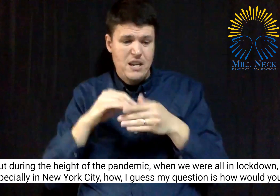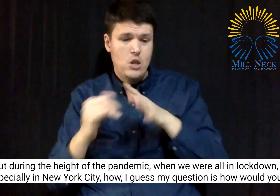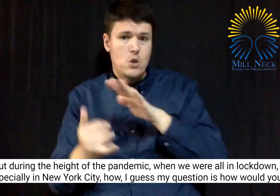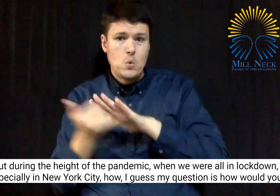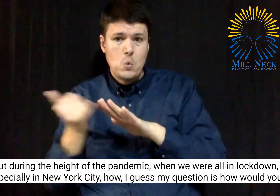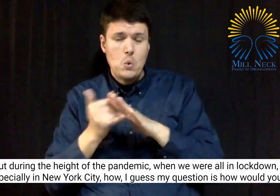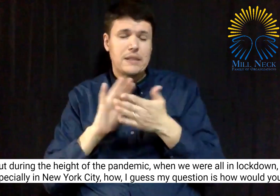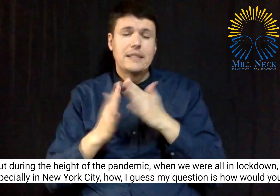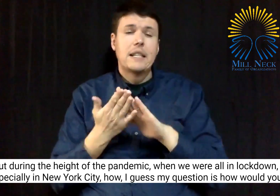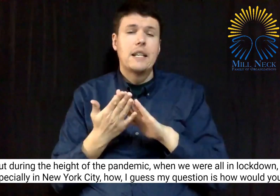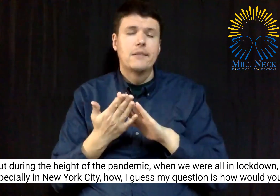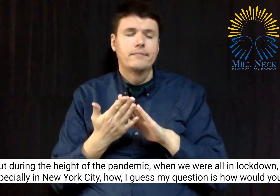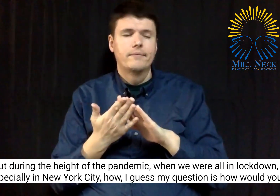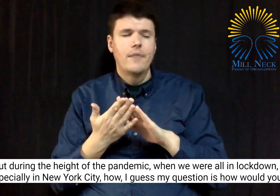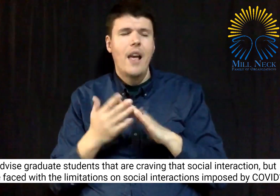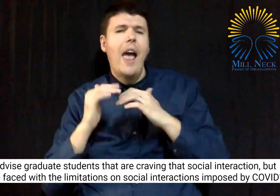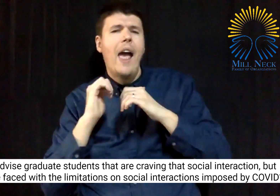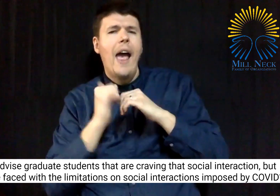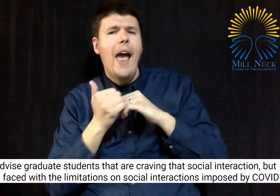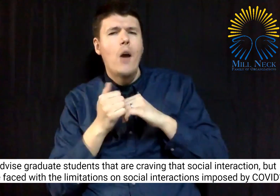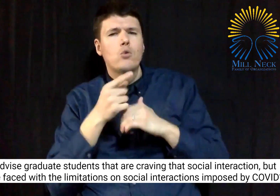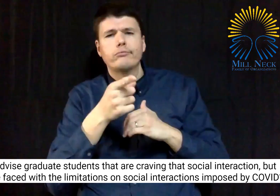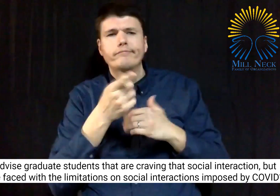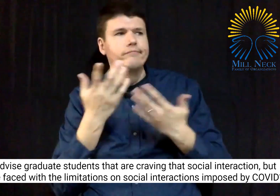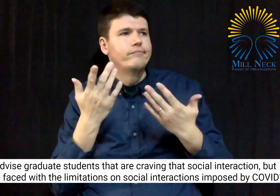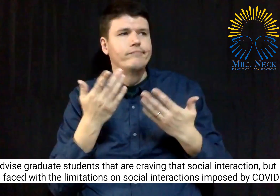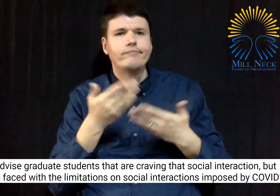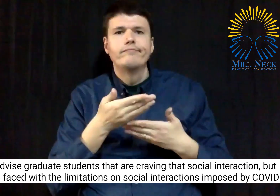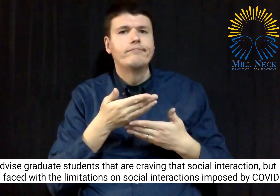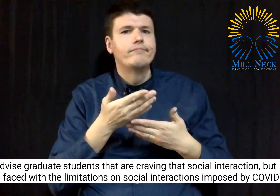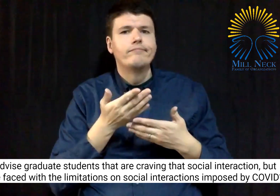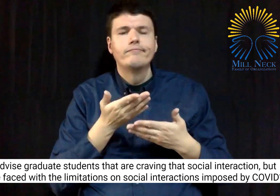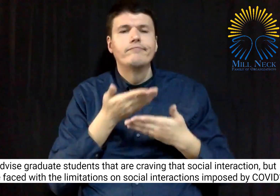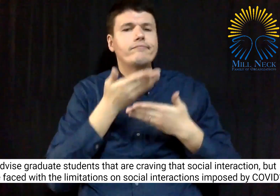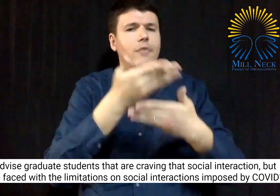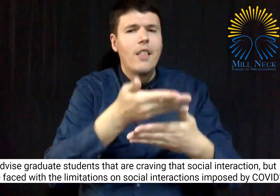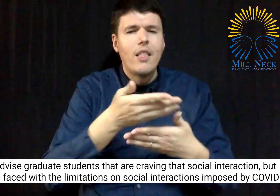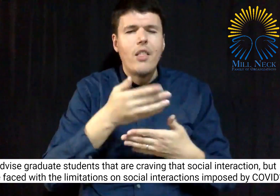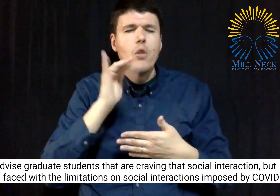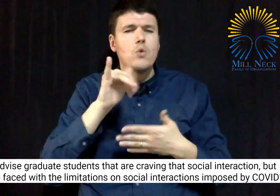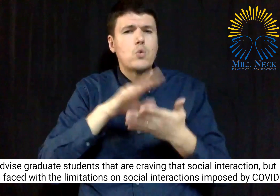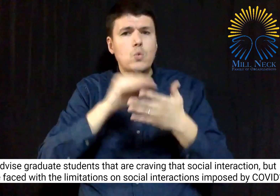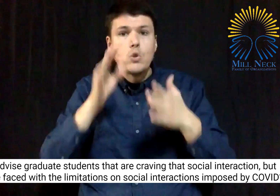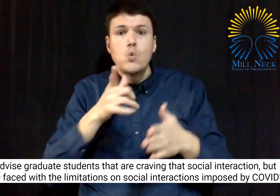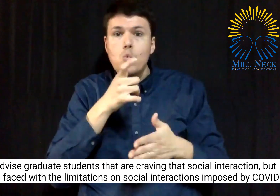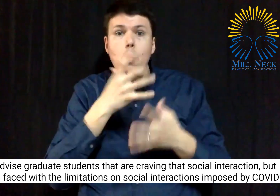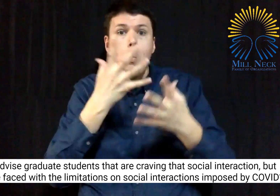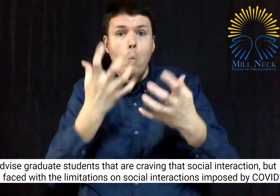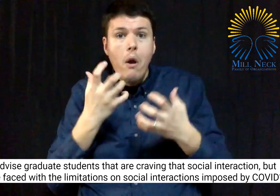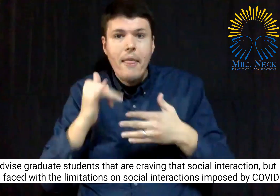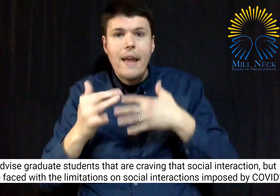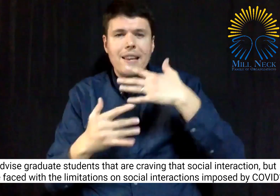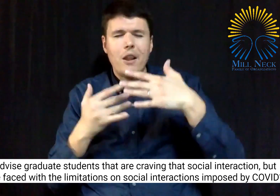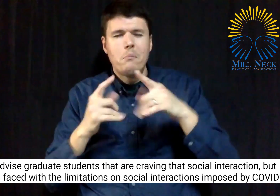I guess my question is, how would you advise graduate students that are craving that social interaction, but are faced with the limitations on